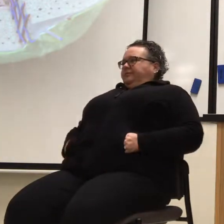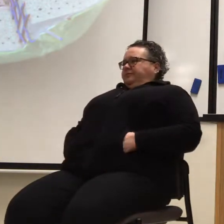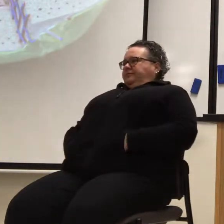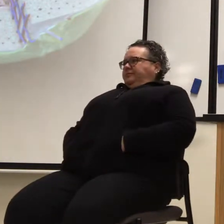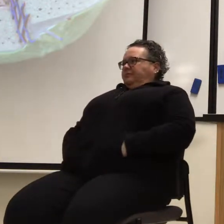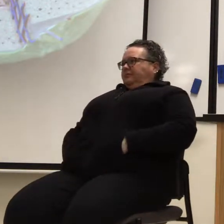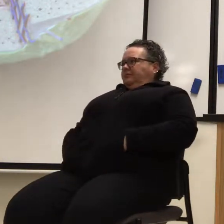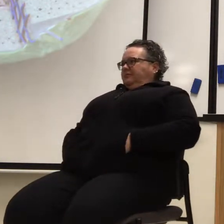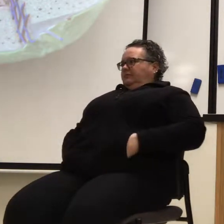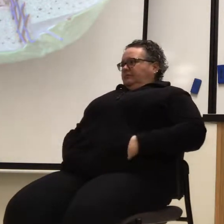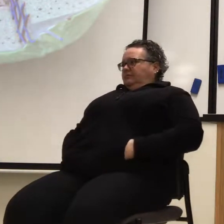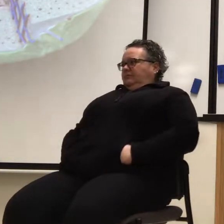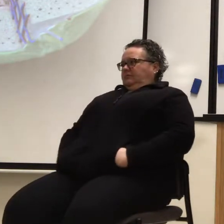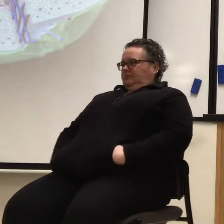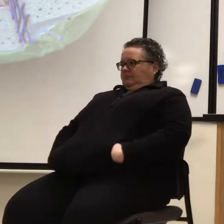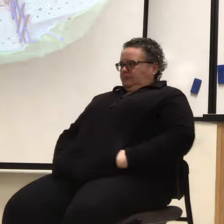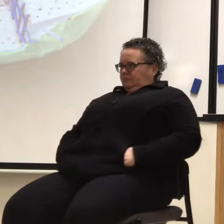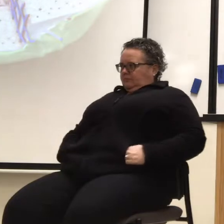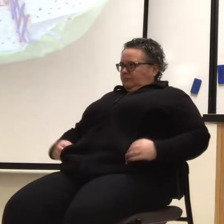fibrous.